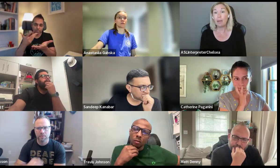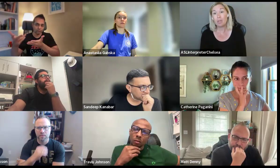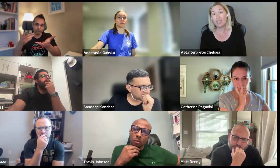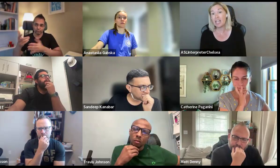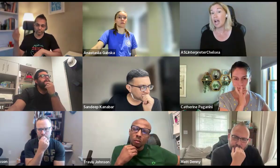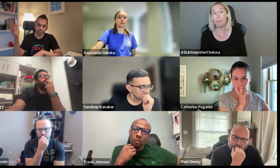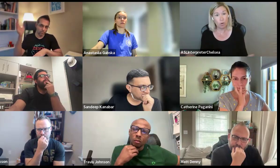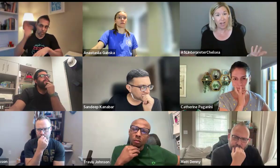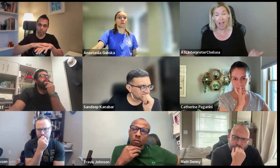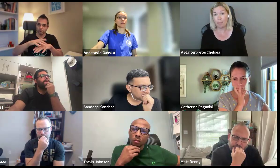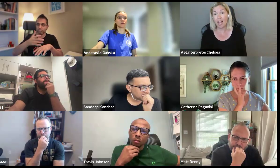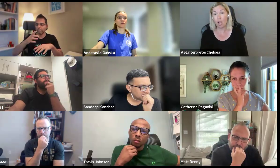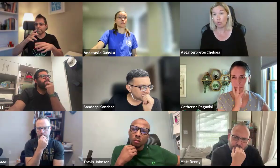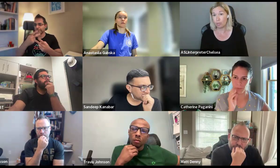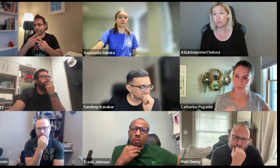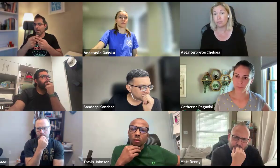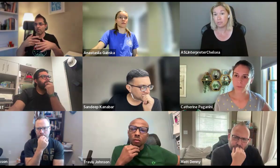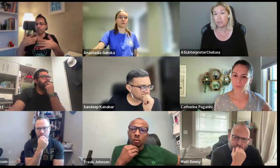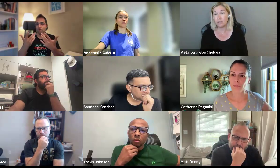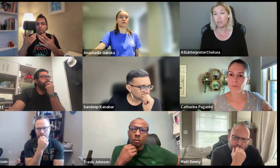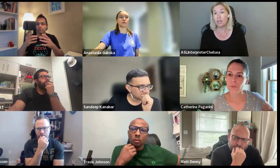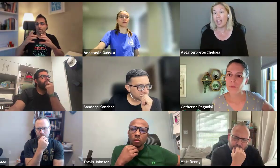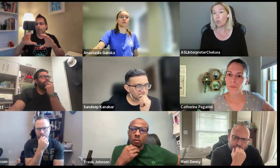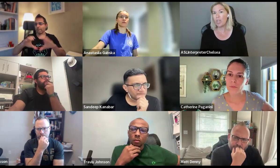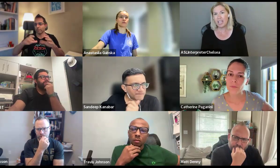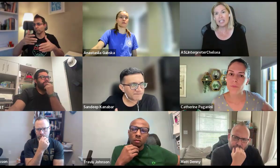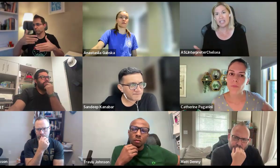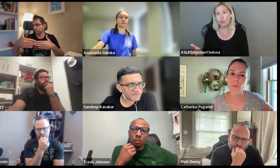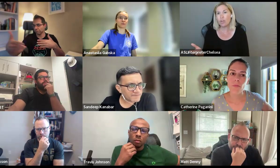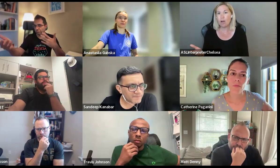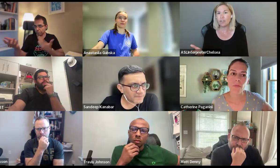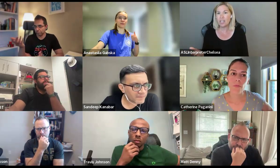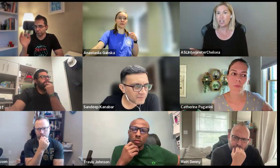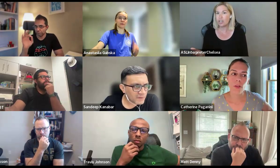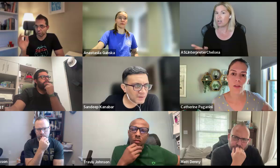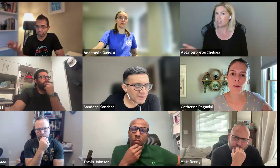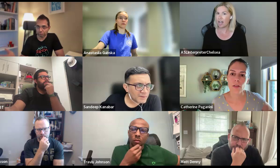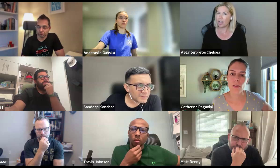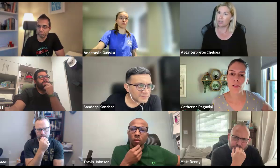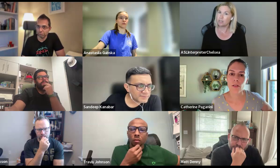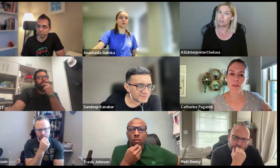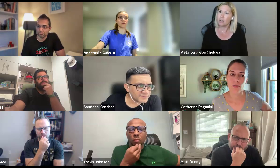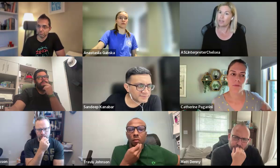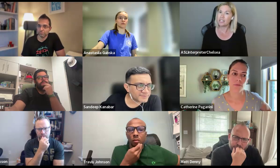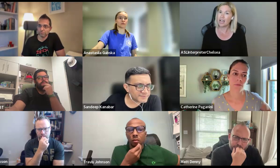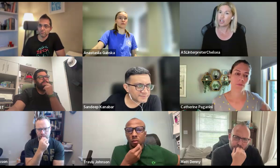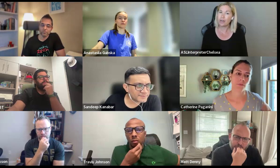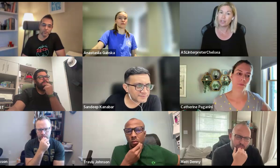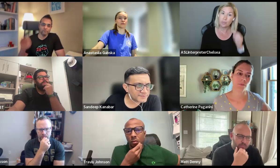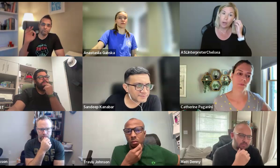And Milad saying, I'm more than happy to help. And we can continue the conversation on Slack, on the Slack channel as